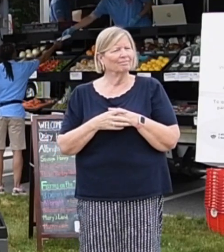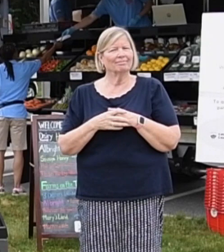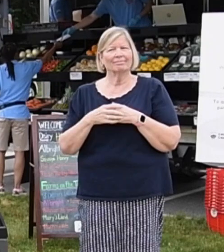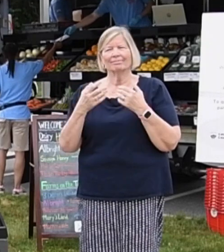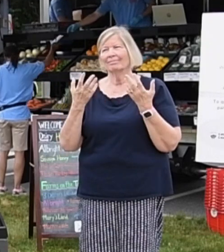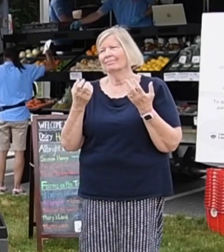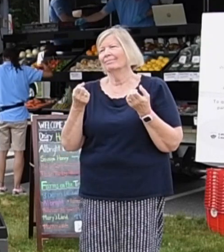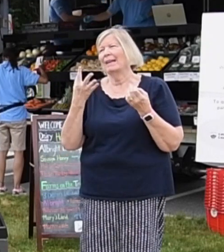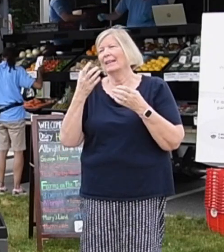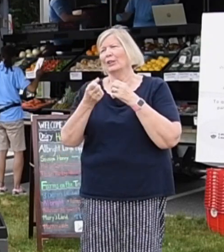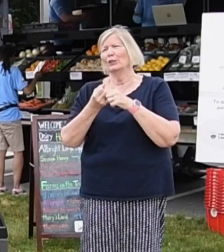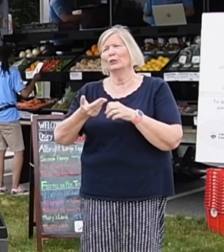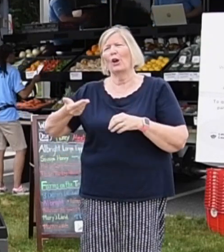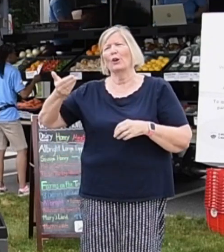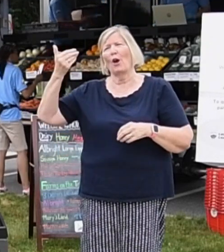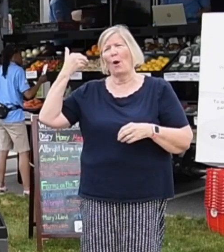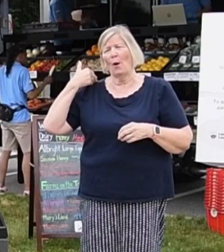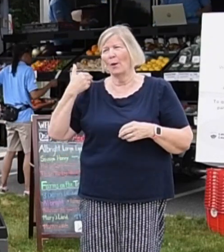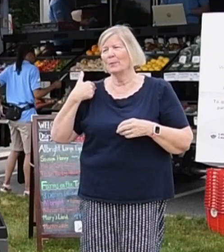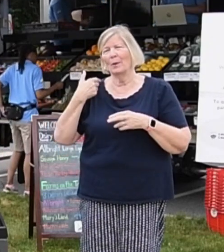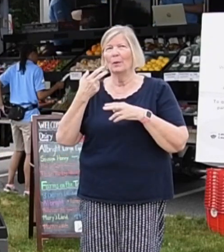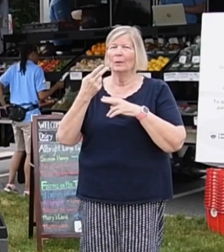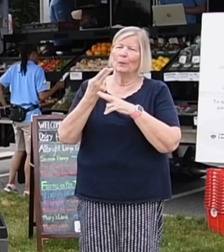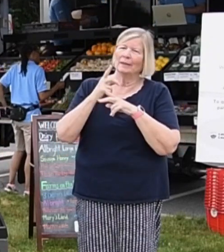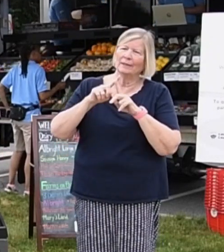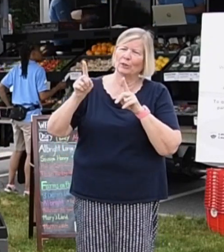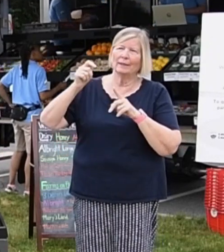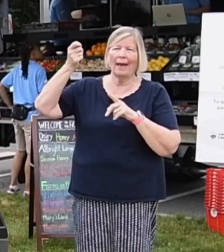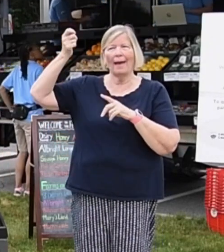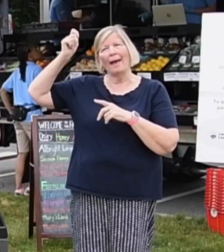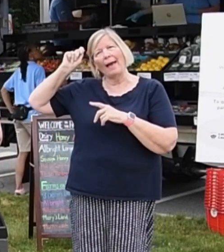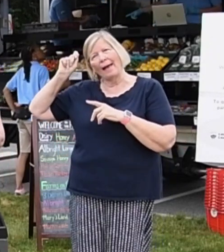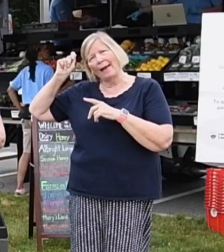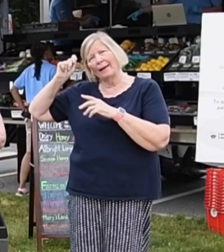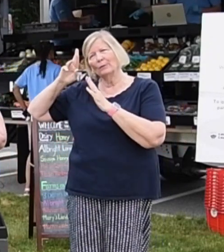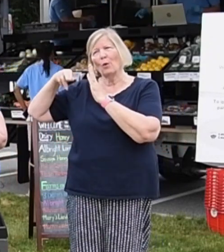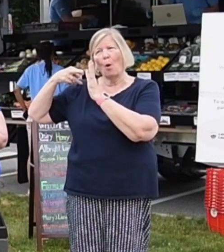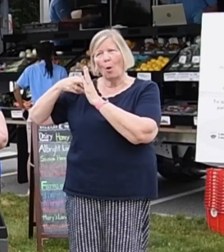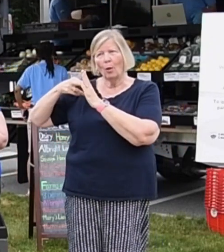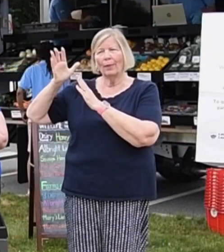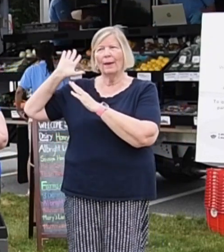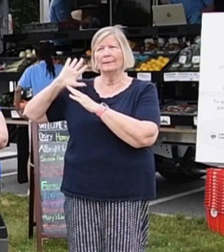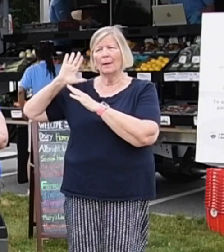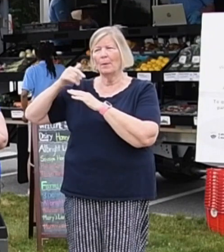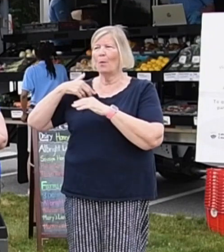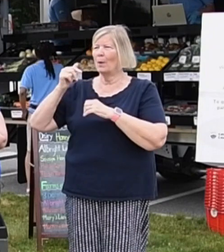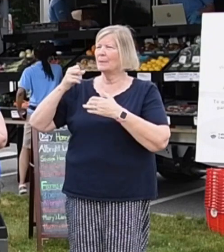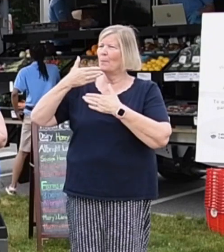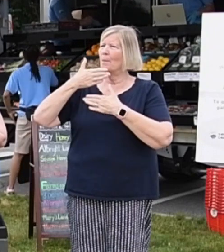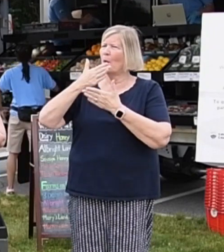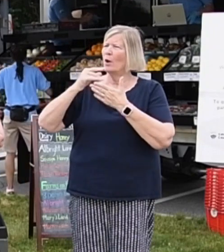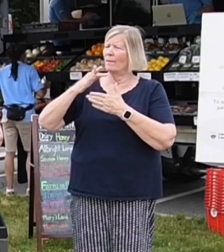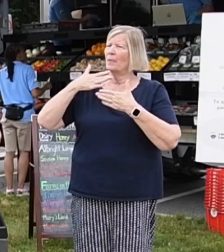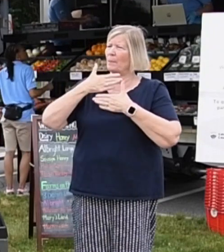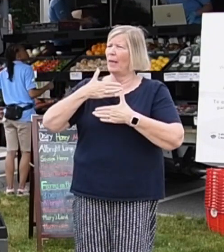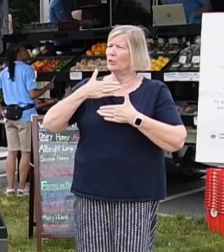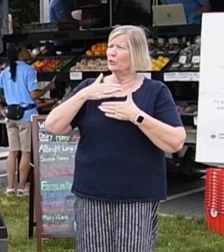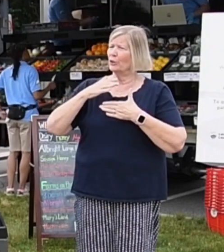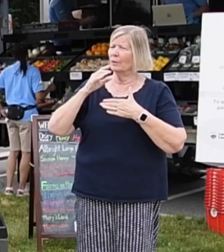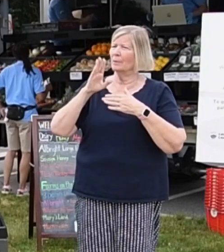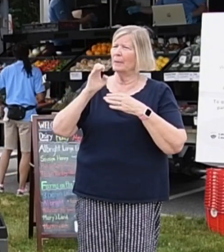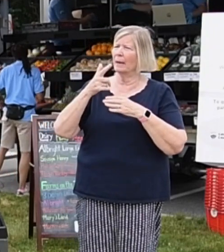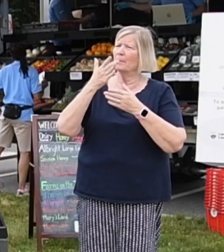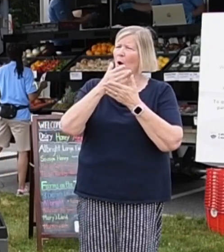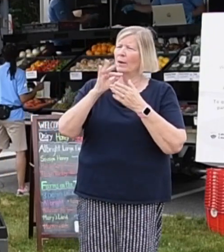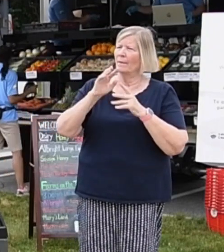Many years ago, and wearing a different hat at the time, had the pleasure of being part of the team that initially created the